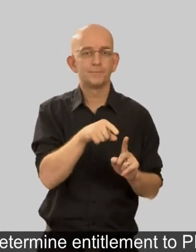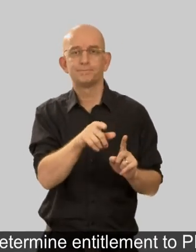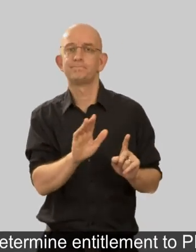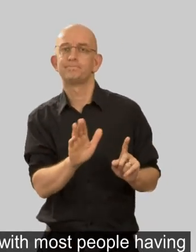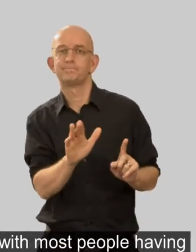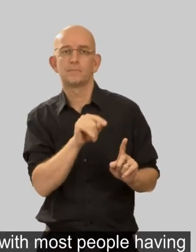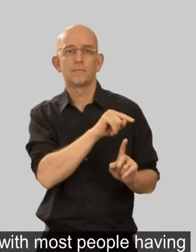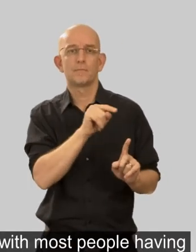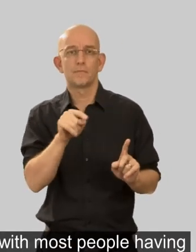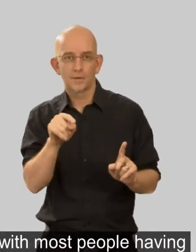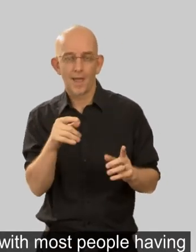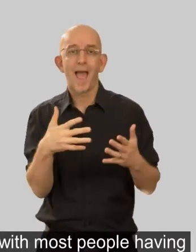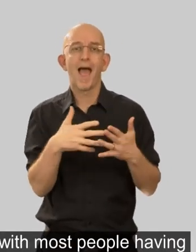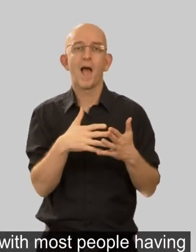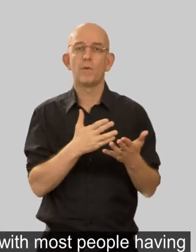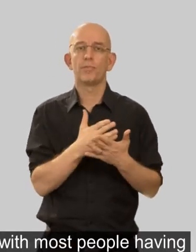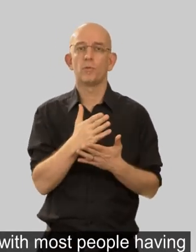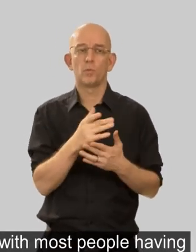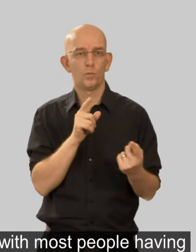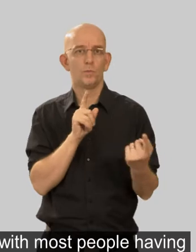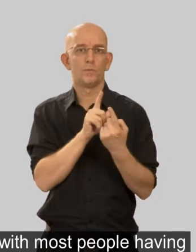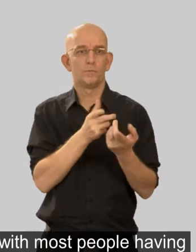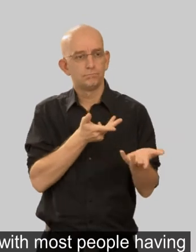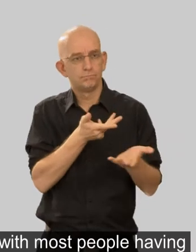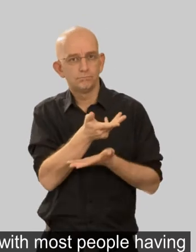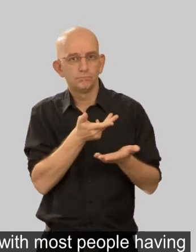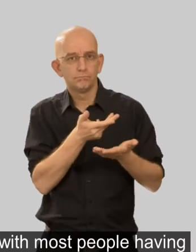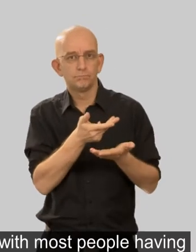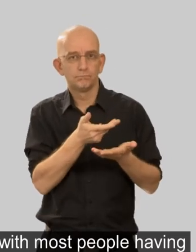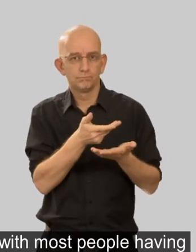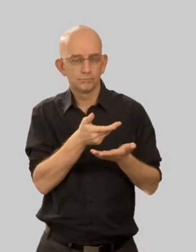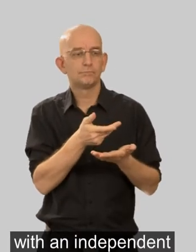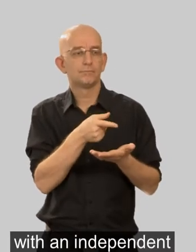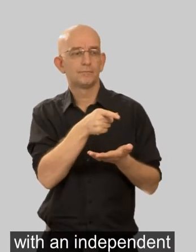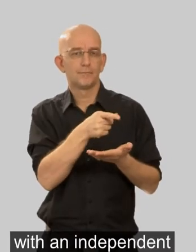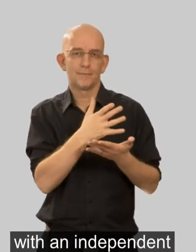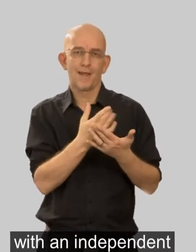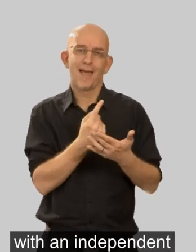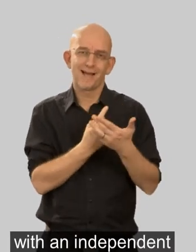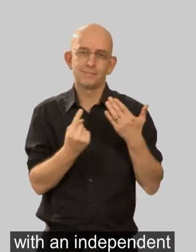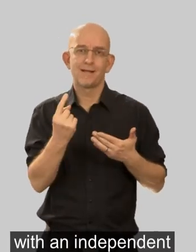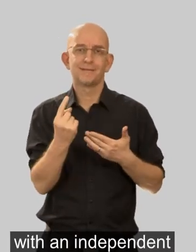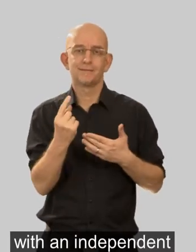PIP, with most people having a face-to-face consultation with an independent health